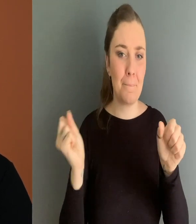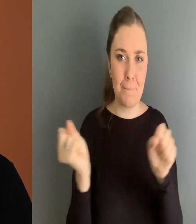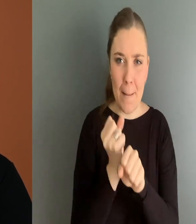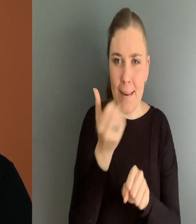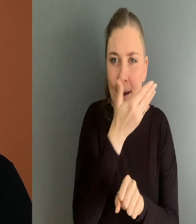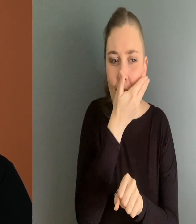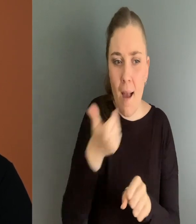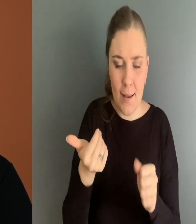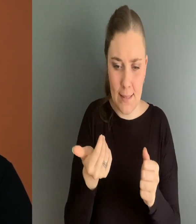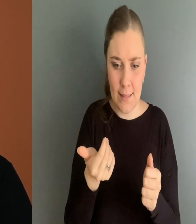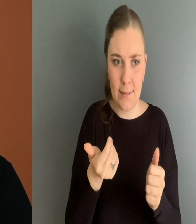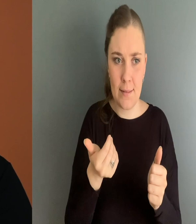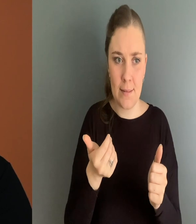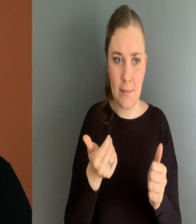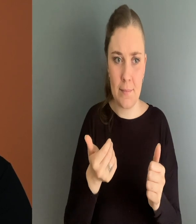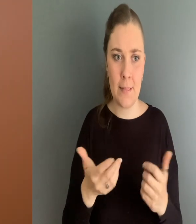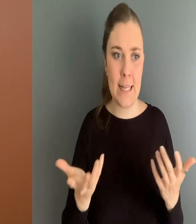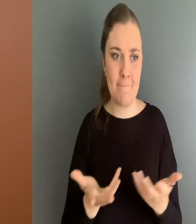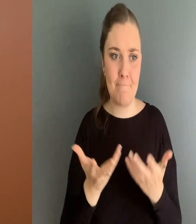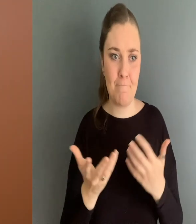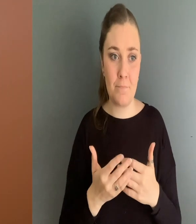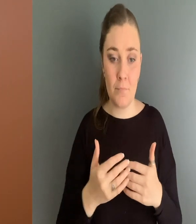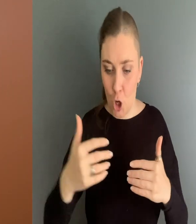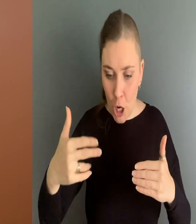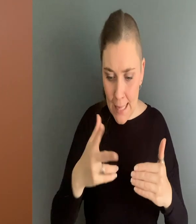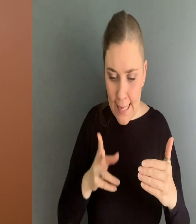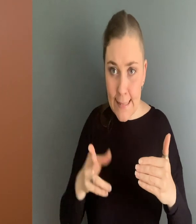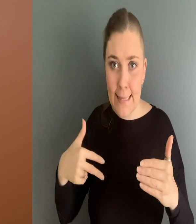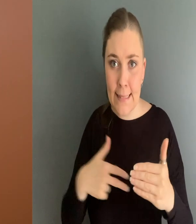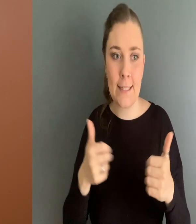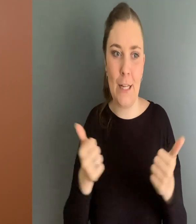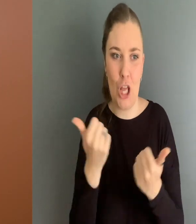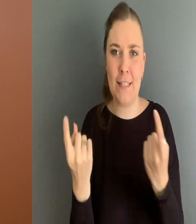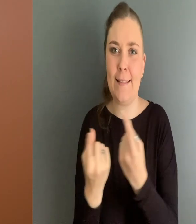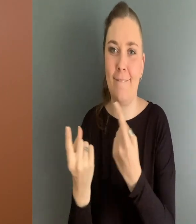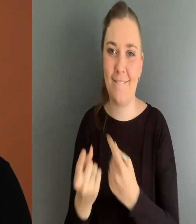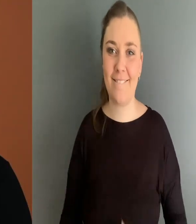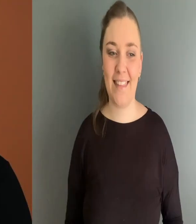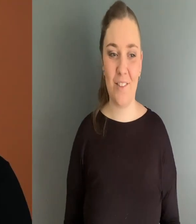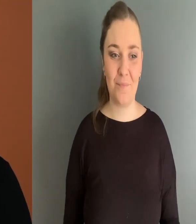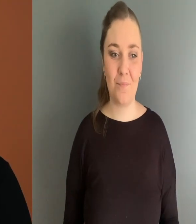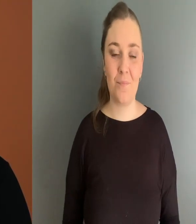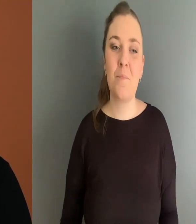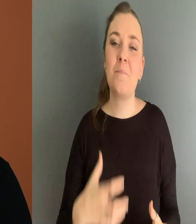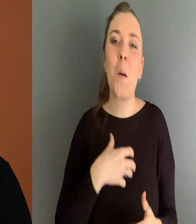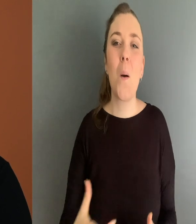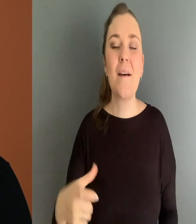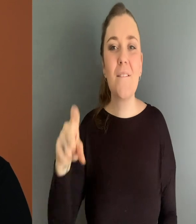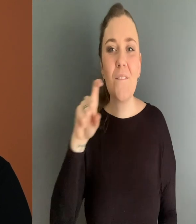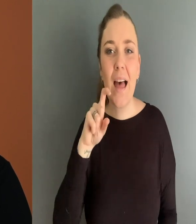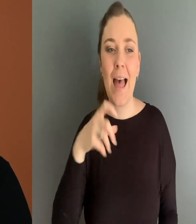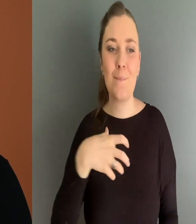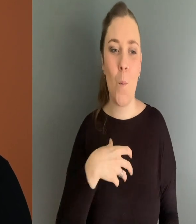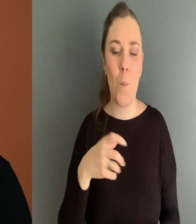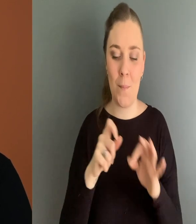nicely and cut up a lot of stuff it's a lot more fun